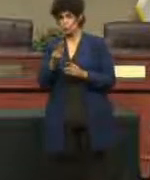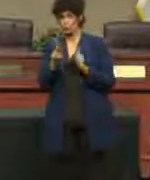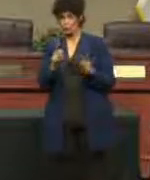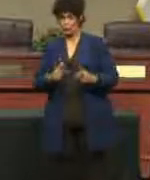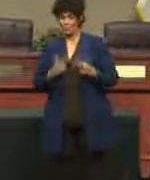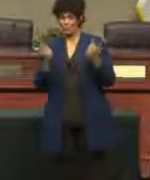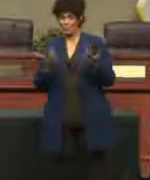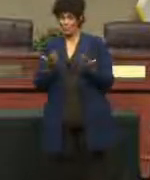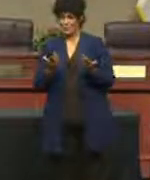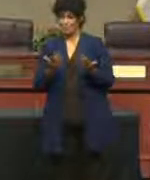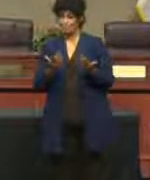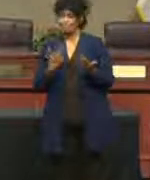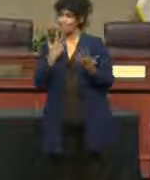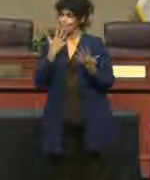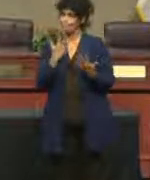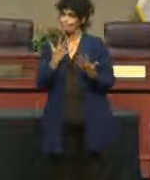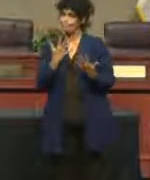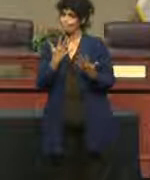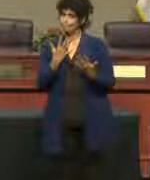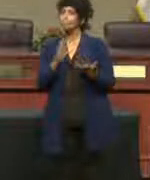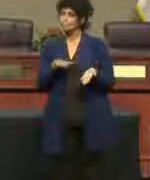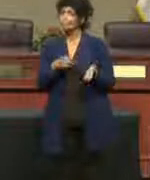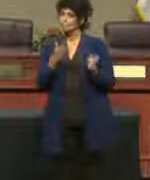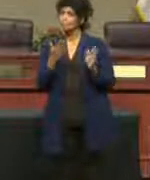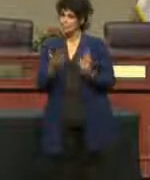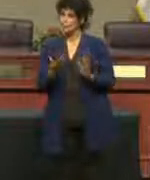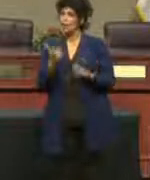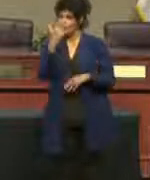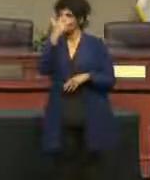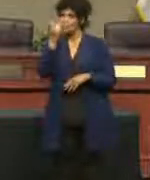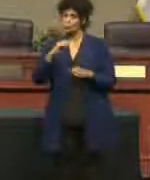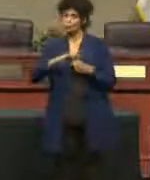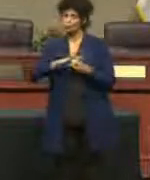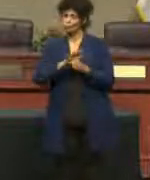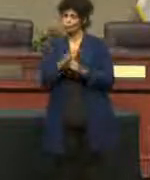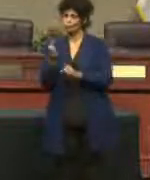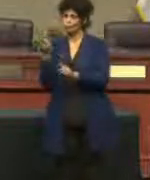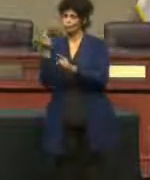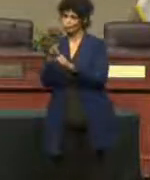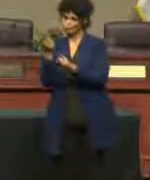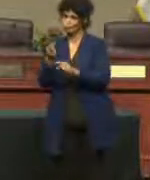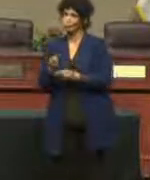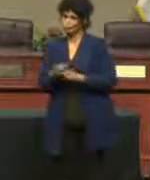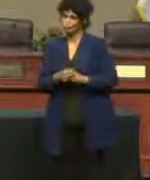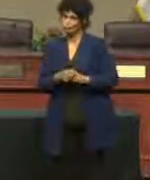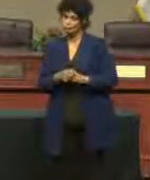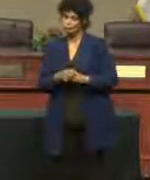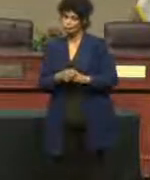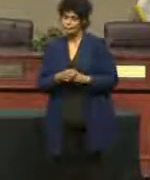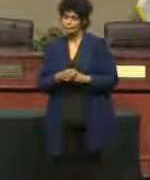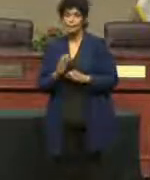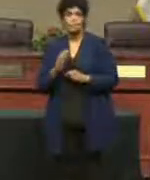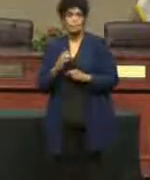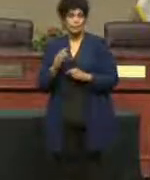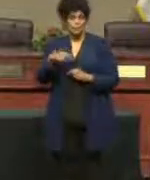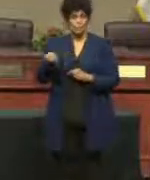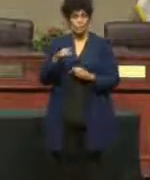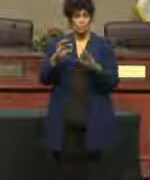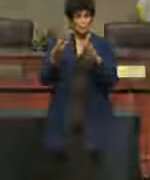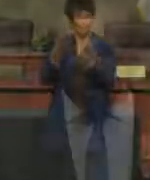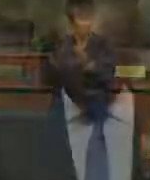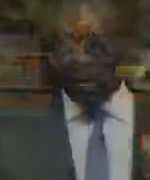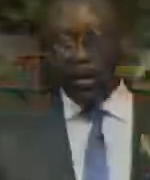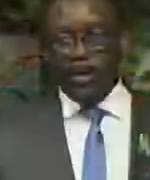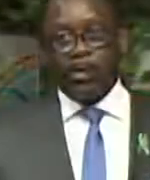have died as a result of the novel coronavirus. So our prayers certainly go out to those families who have lost a